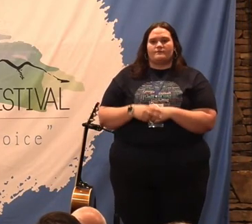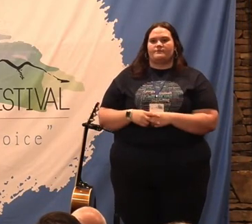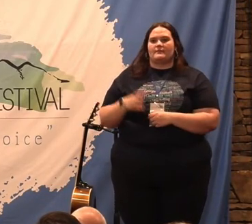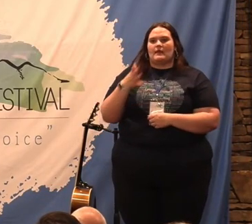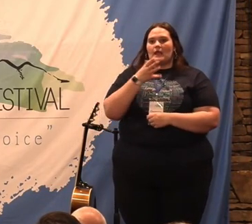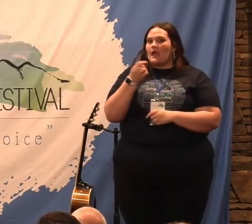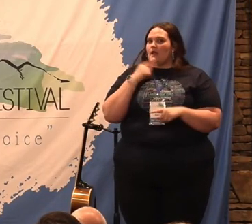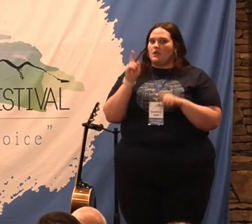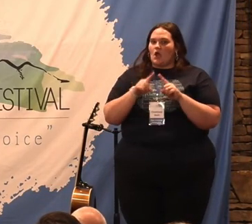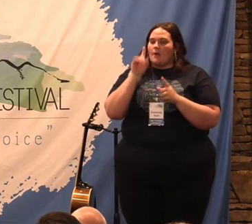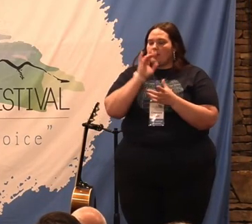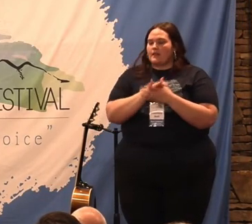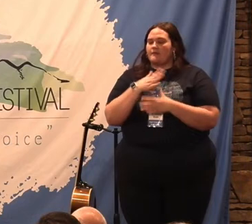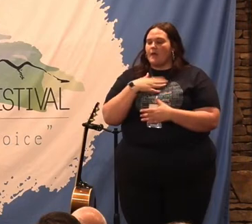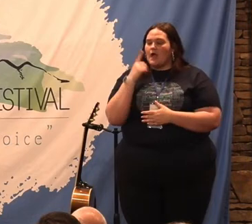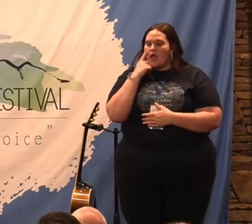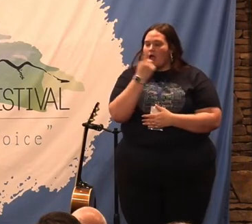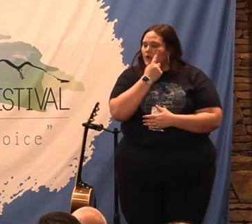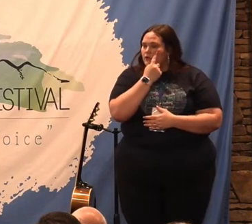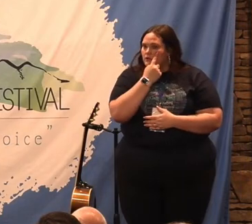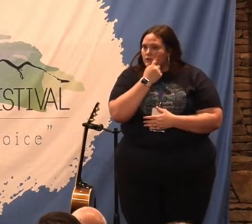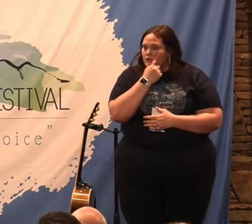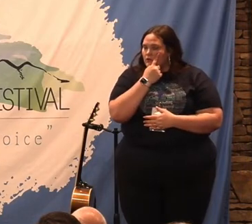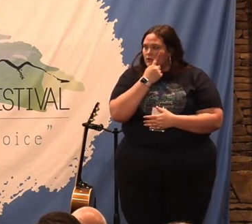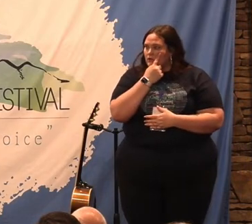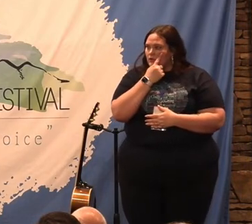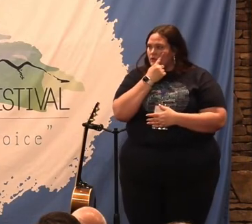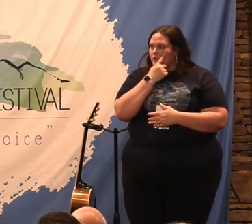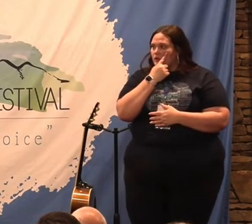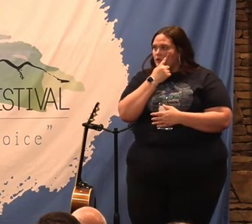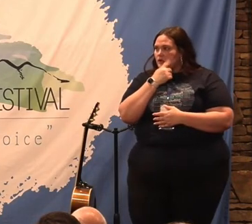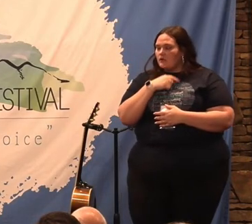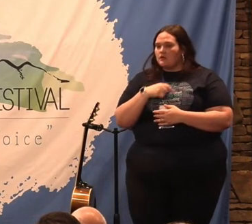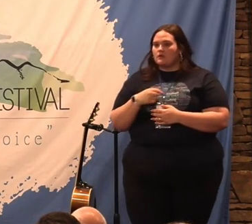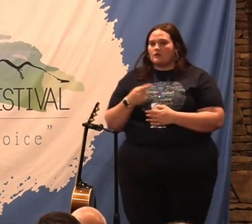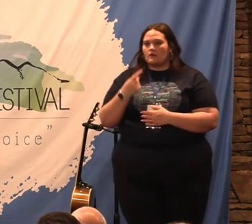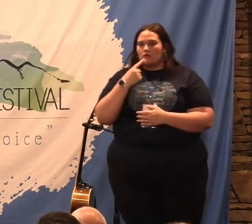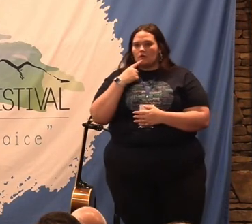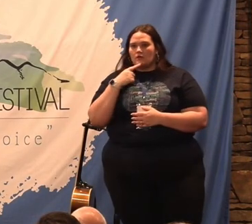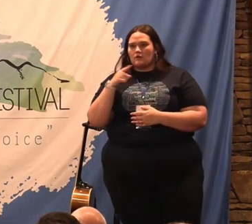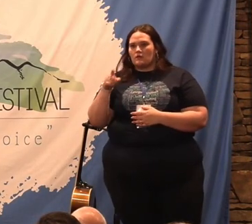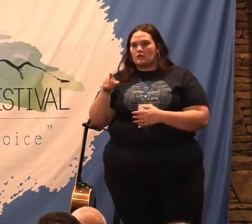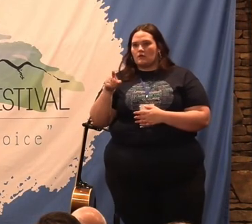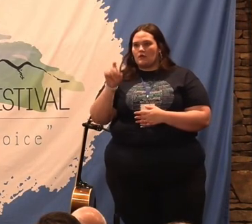my eyes. Is that true? I asked the lady at the counter.